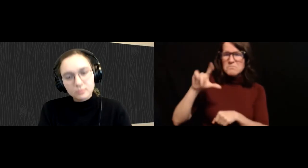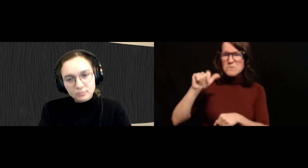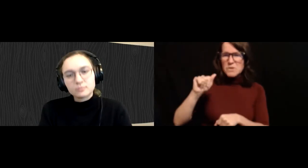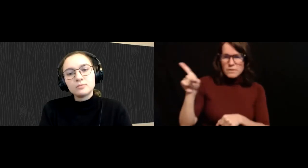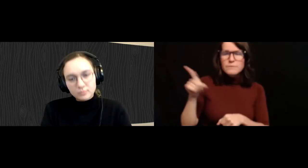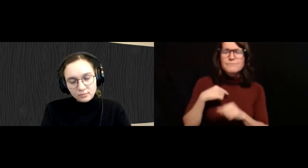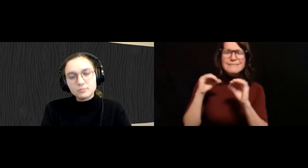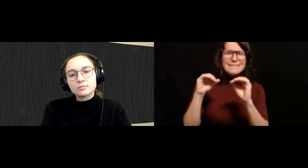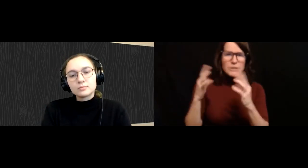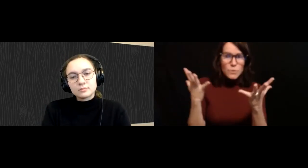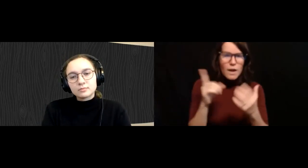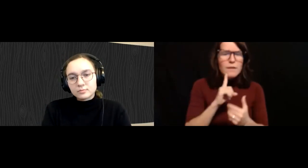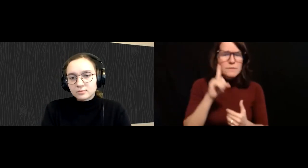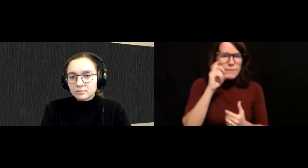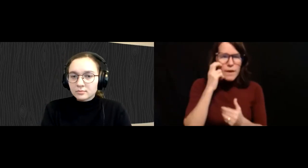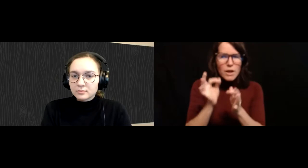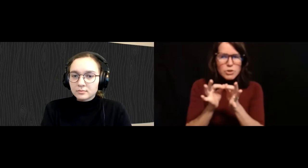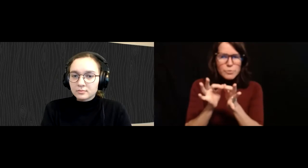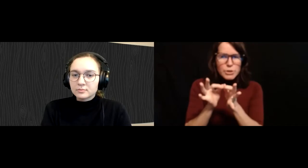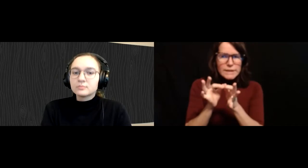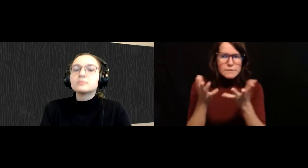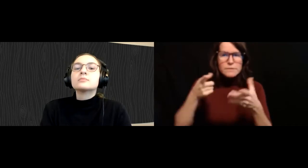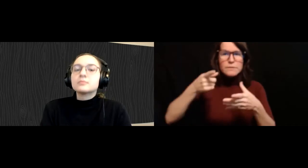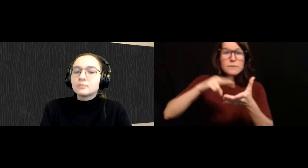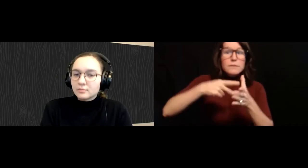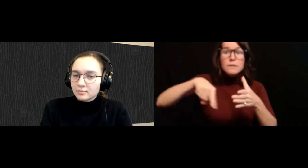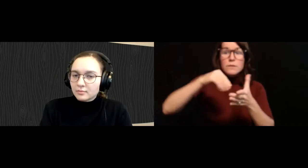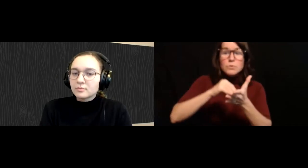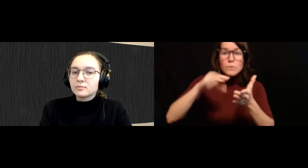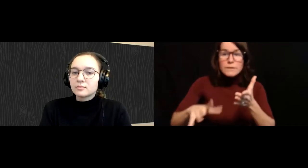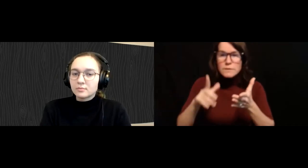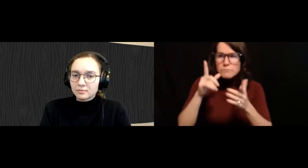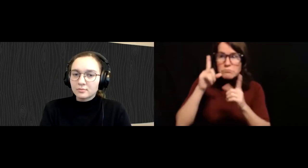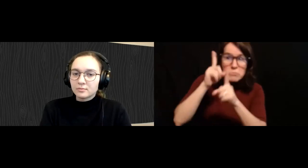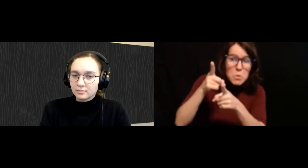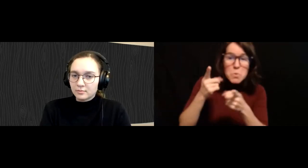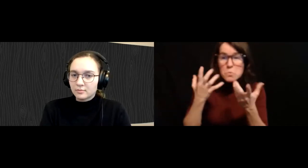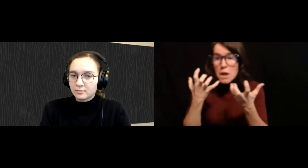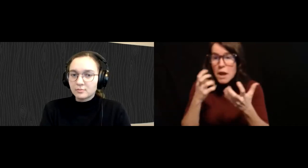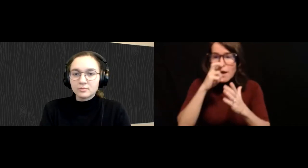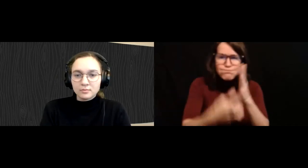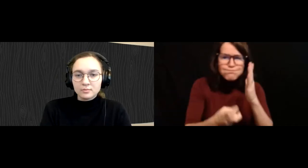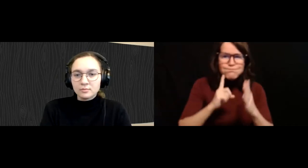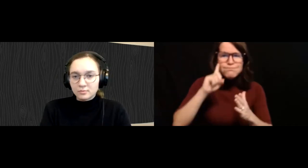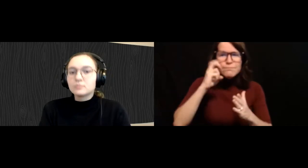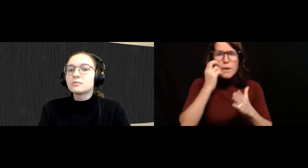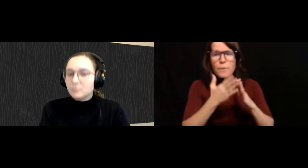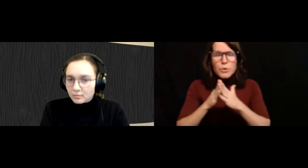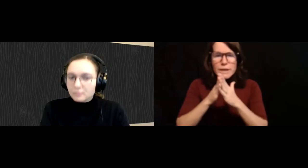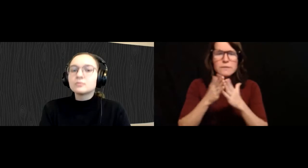Florida, UNF. And I worked with deaf-blind interpreting because there were students that wanted to